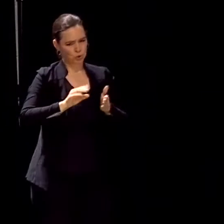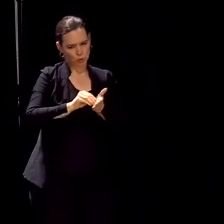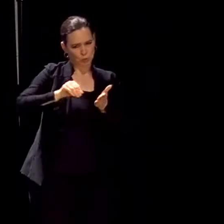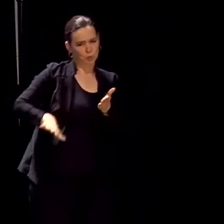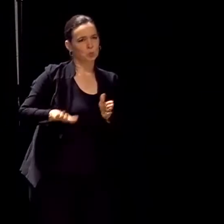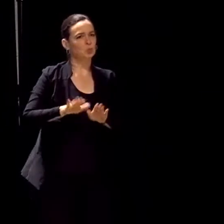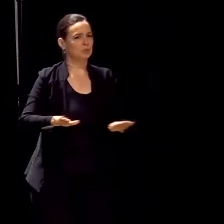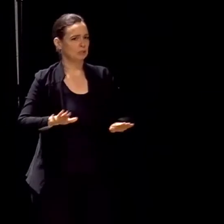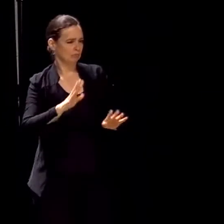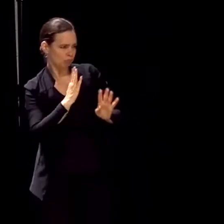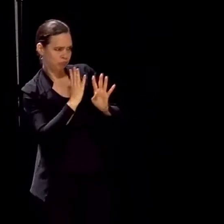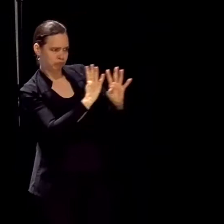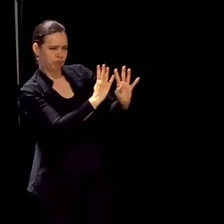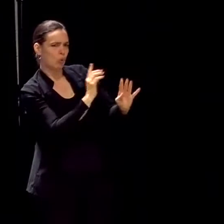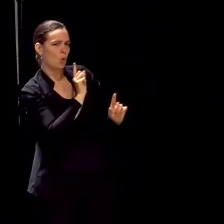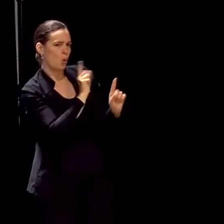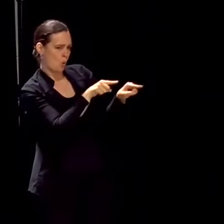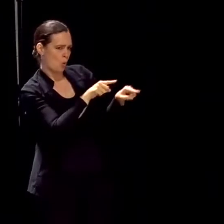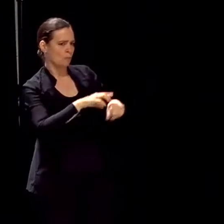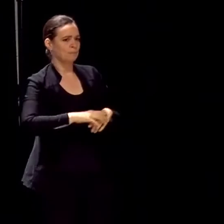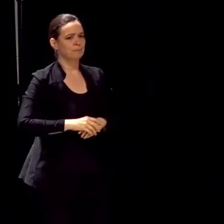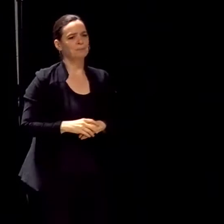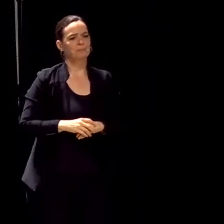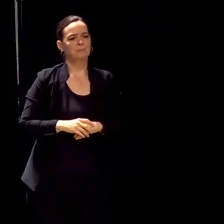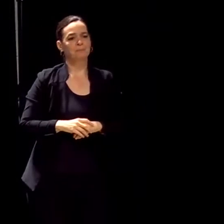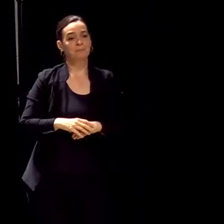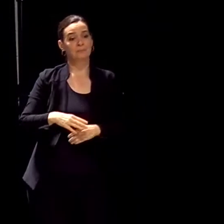mychart.upstate.edu, or you can call